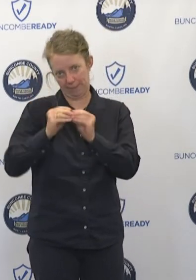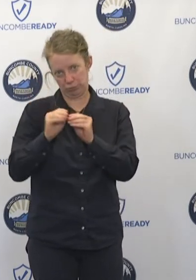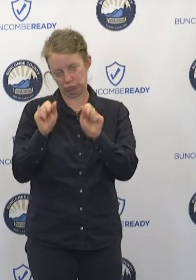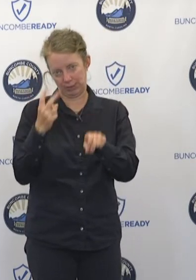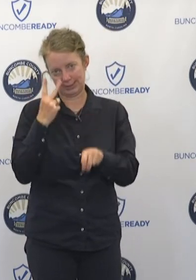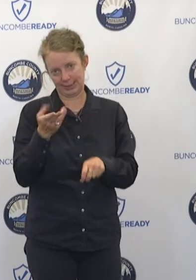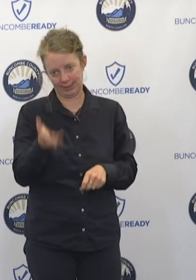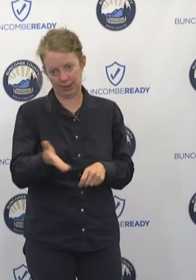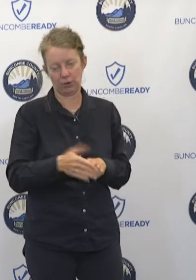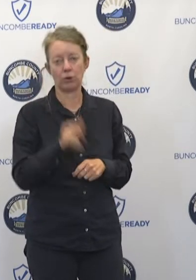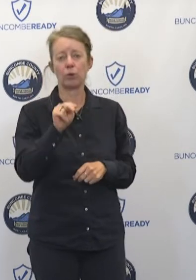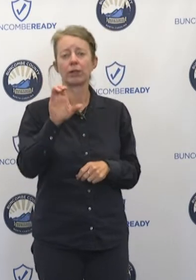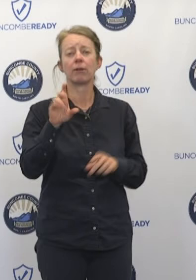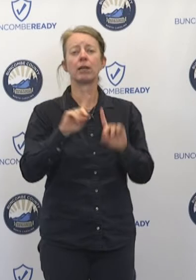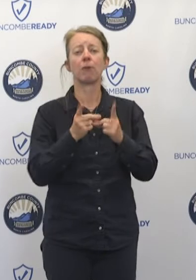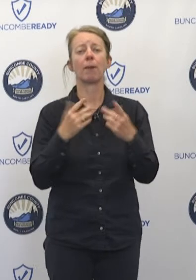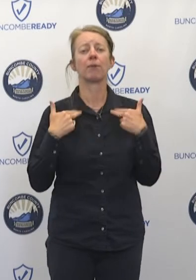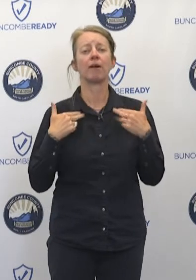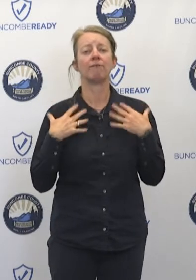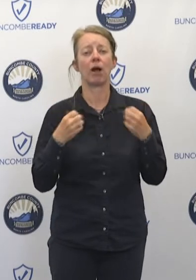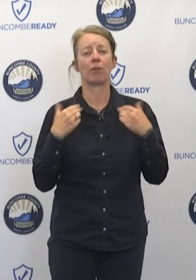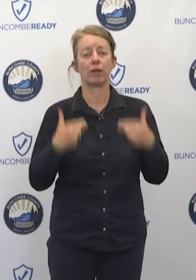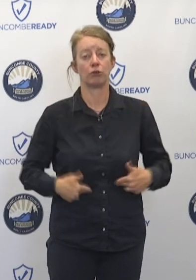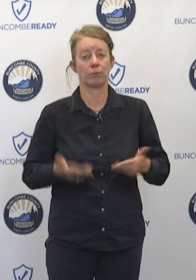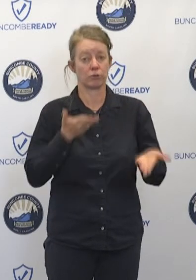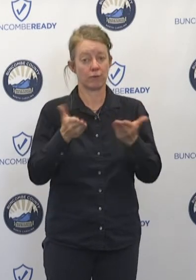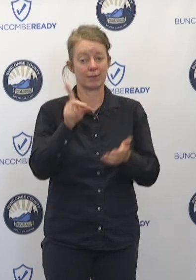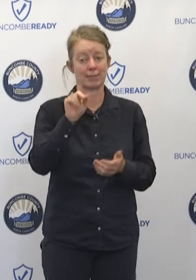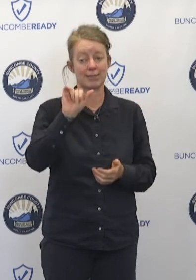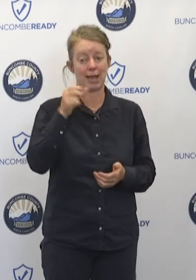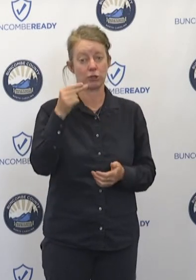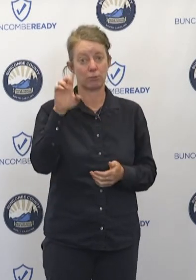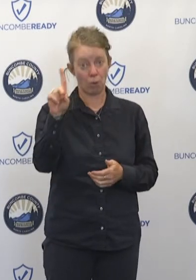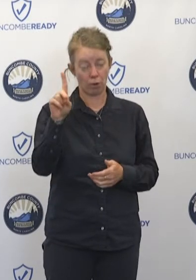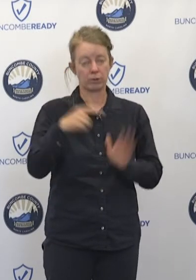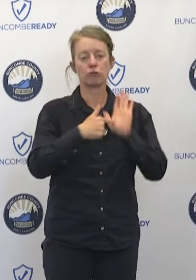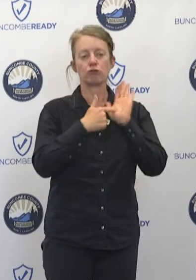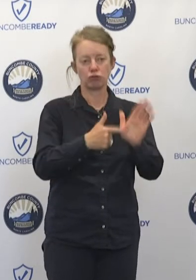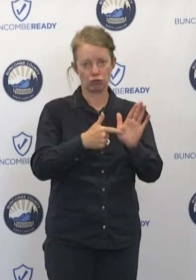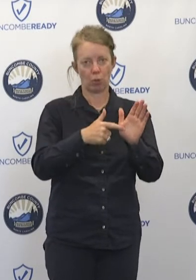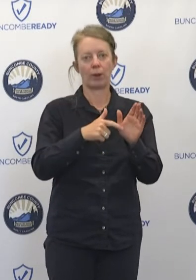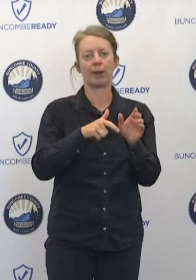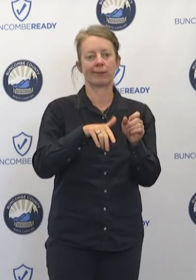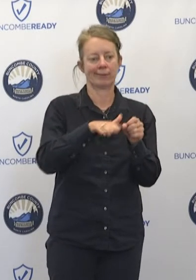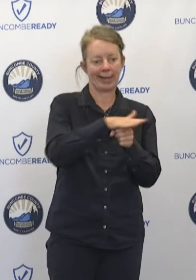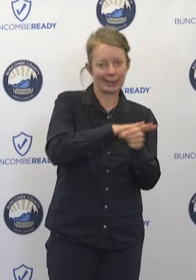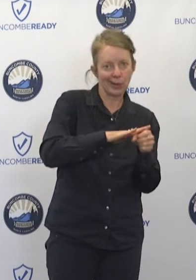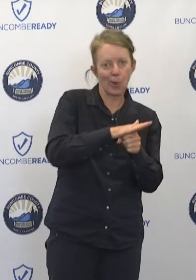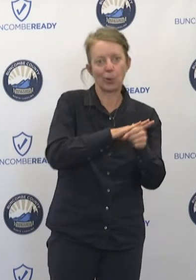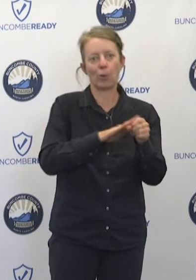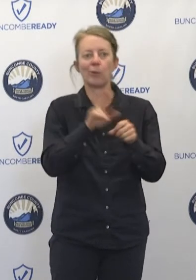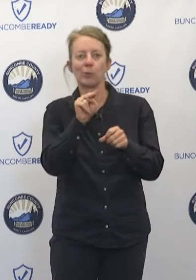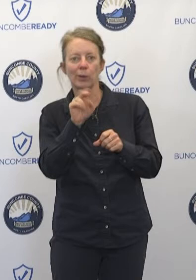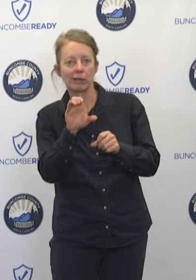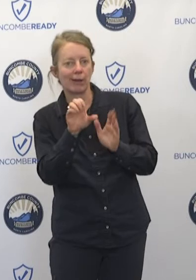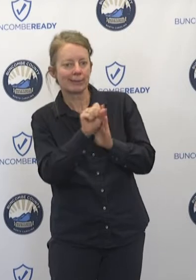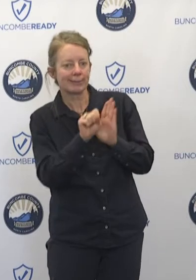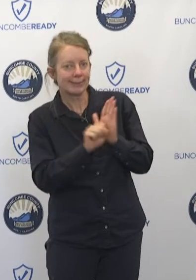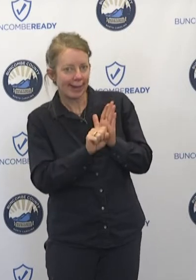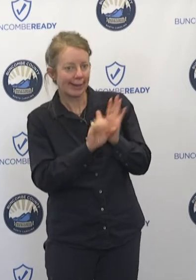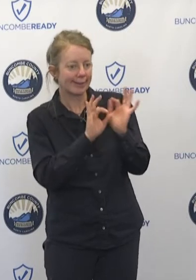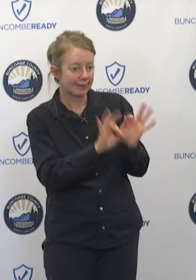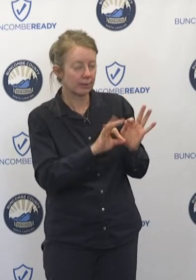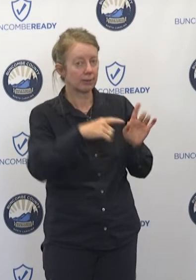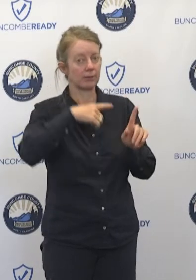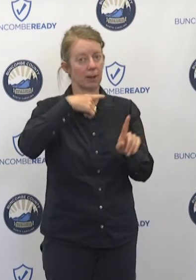North Carolina Department of Health and Human Services dashboard is now not only showing those doses administered through North Carolina state